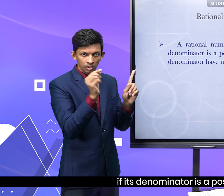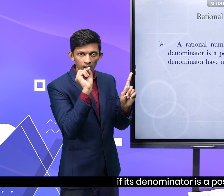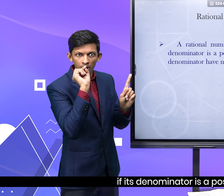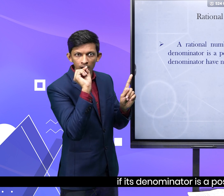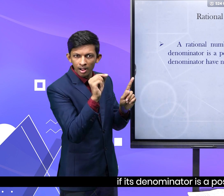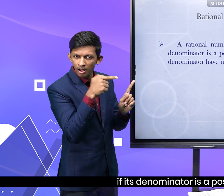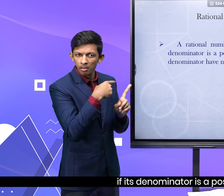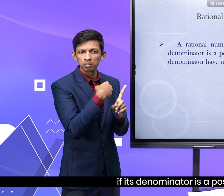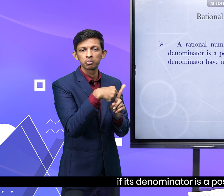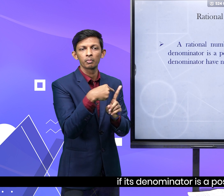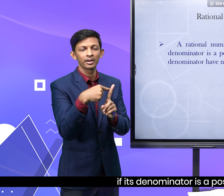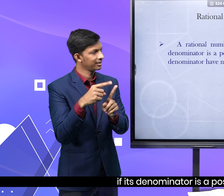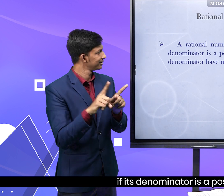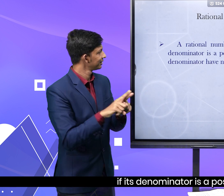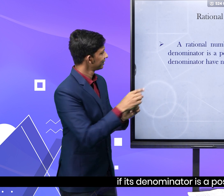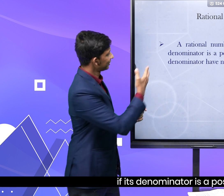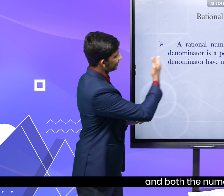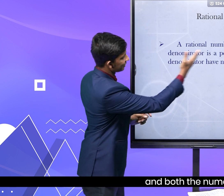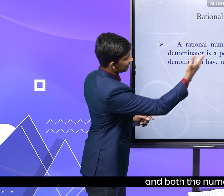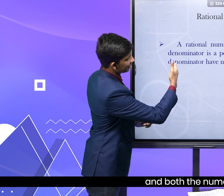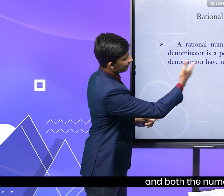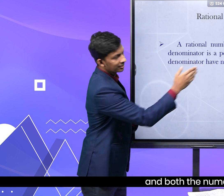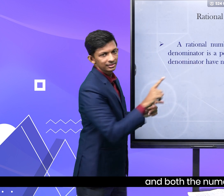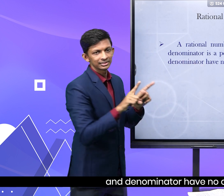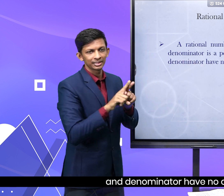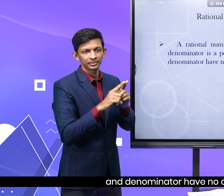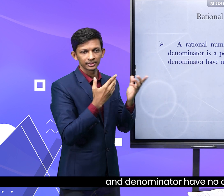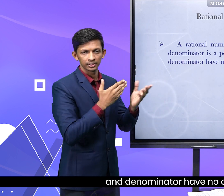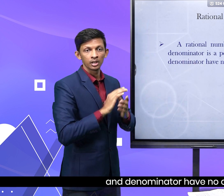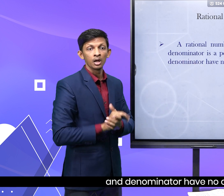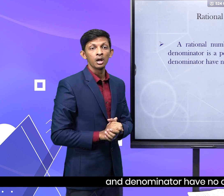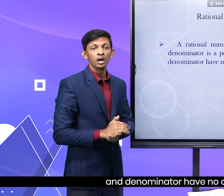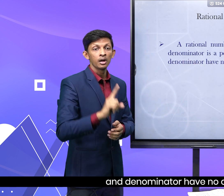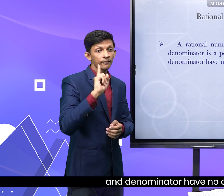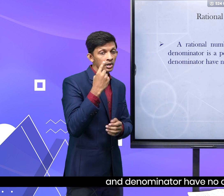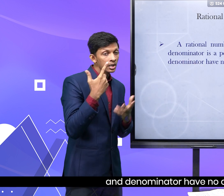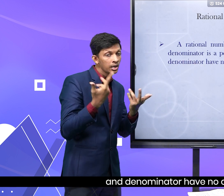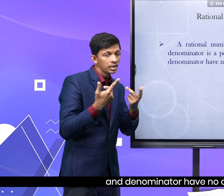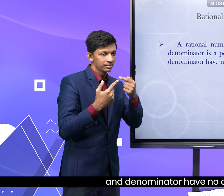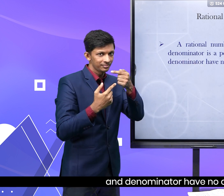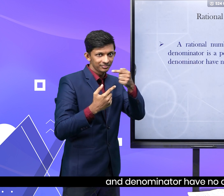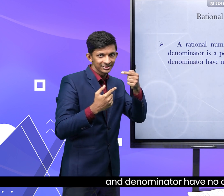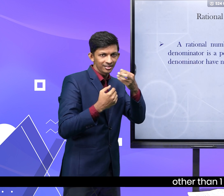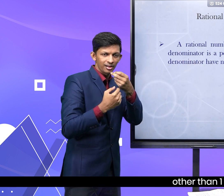its denominator is a positive integer and both the numerator and denominator have no common factor other than